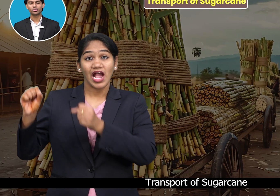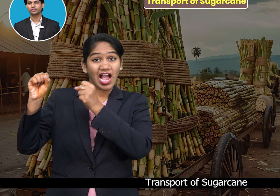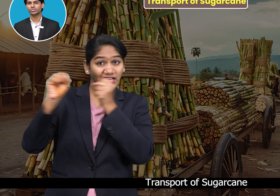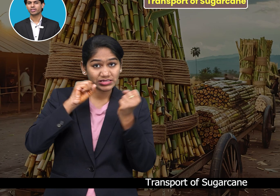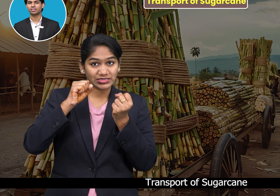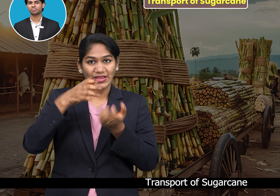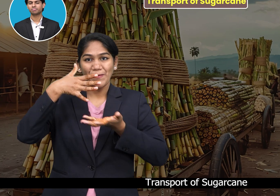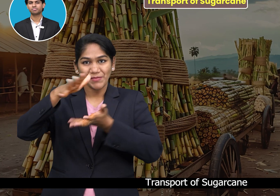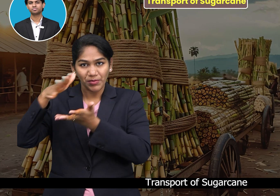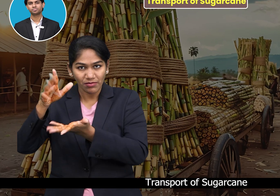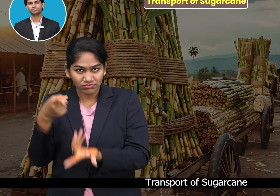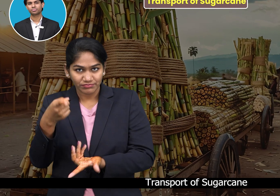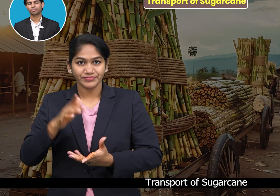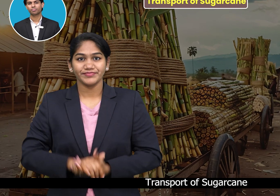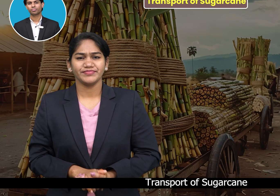Transport of sugarcane.